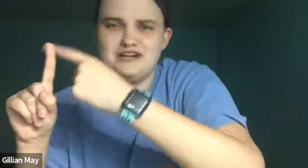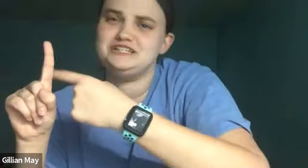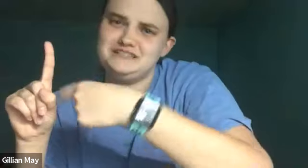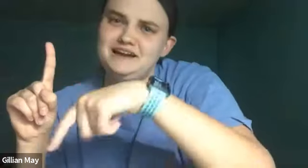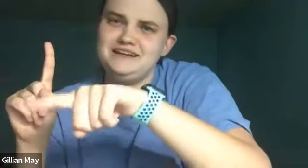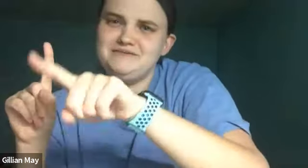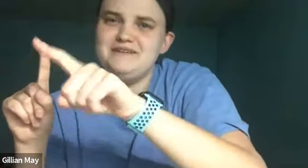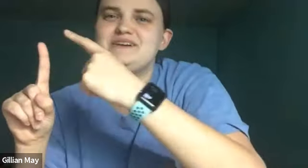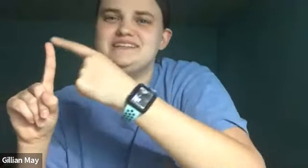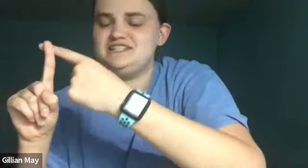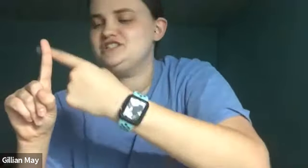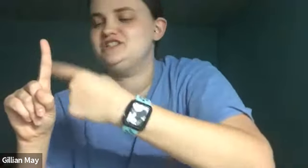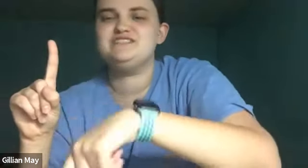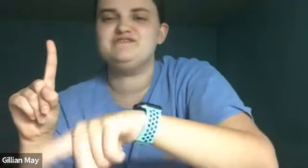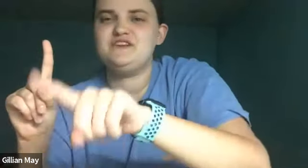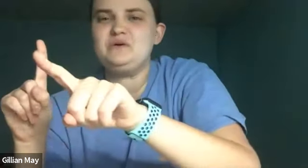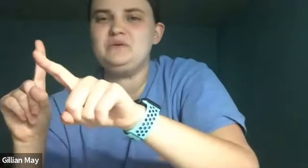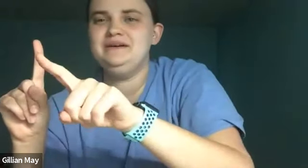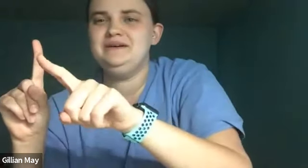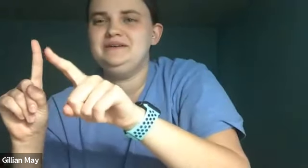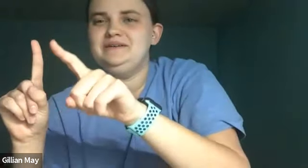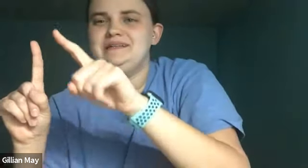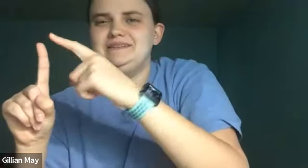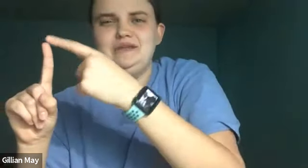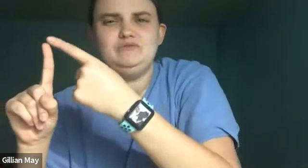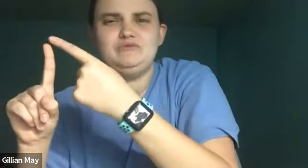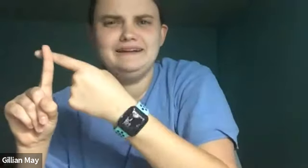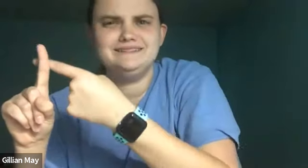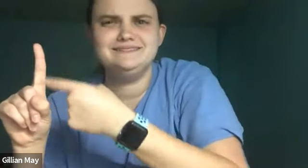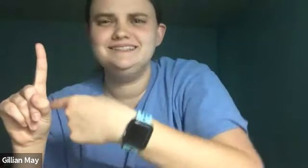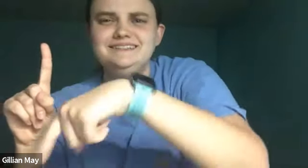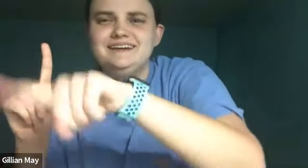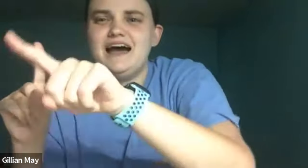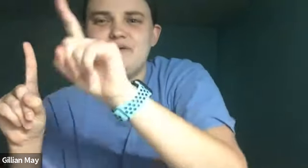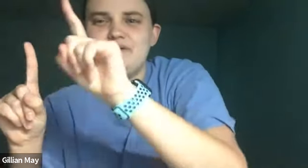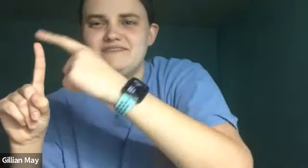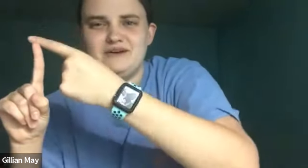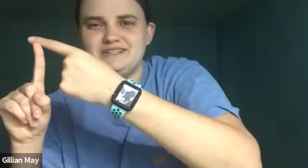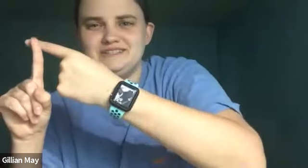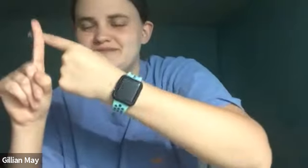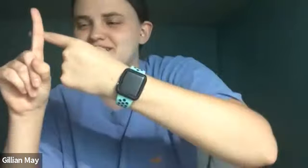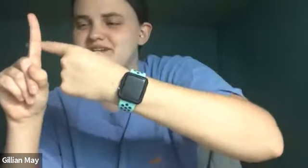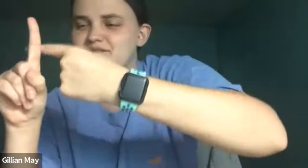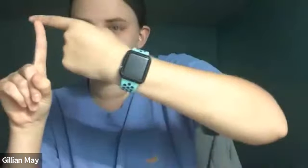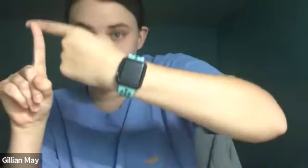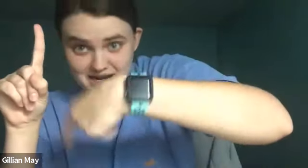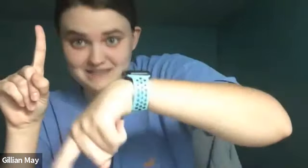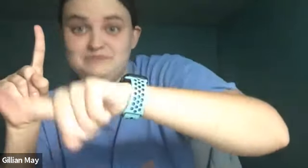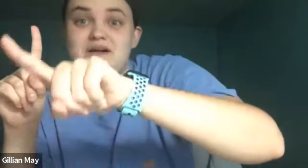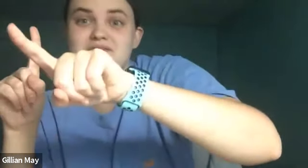actually signing it right, because it just doesn't feel right. I always have that question every time I do it. So next month.